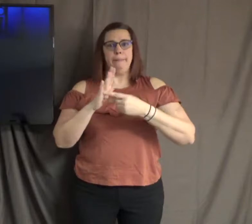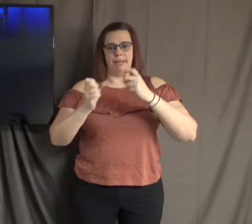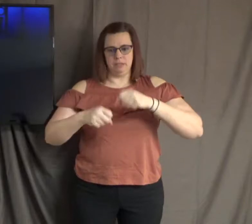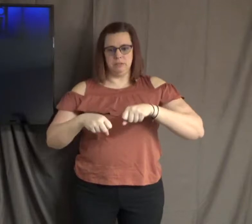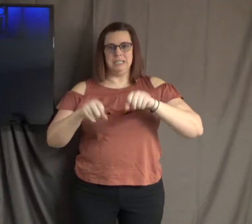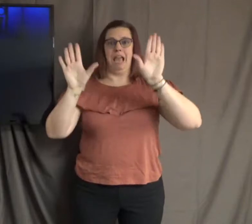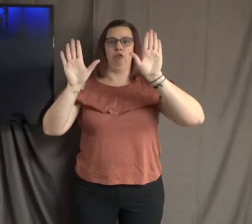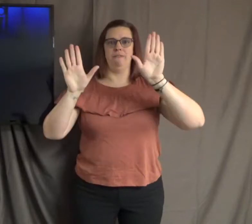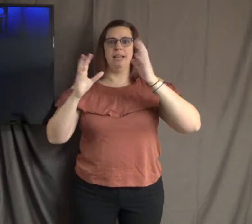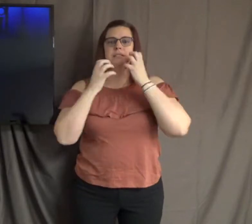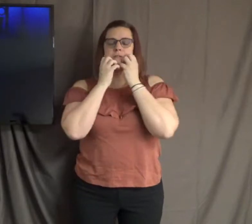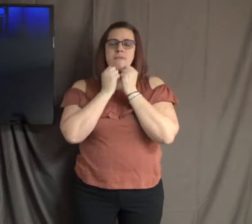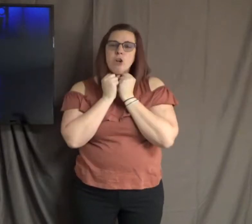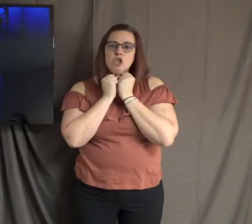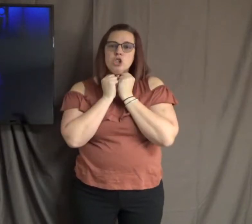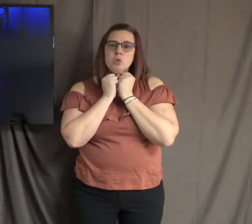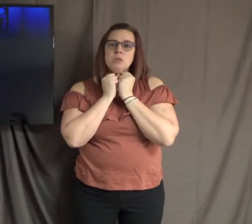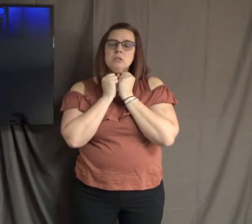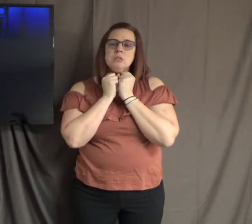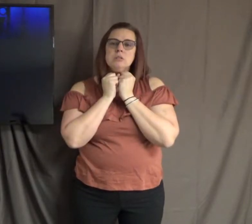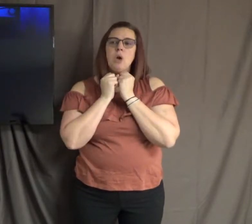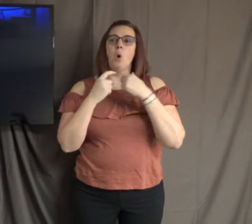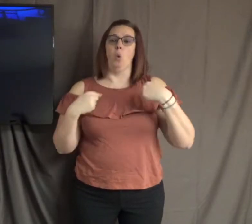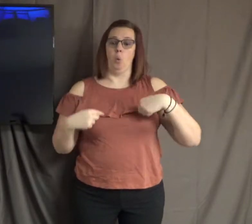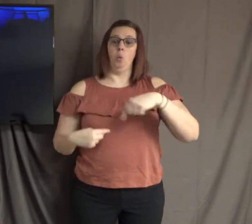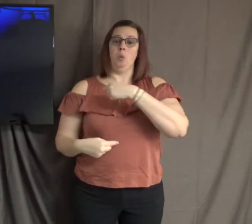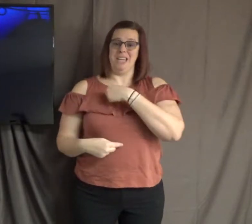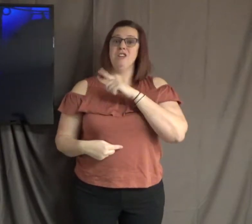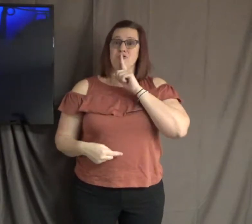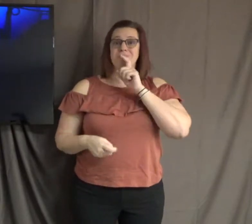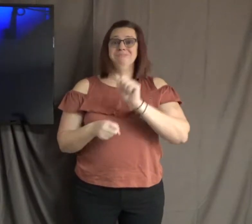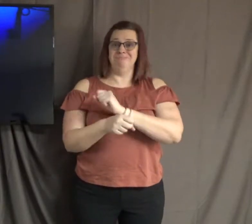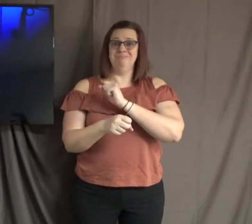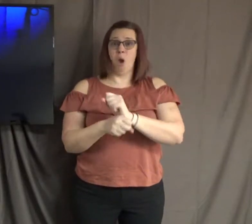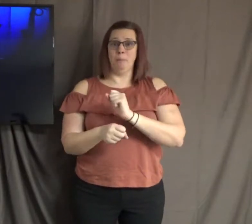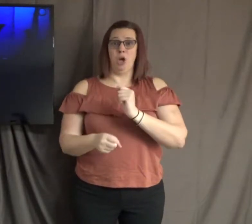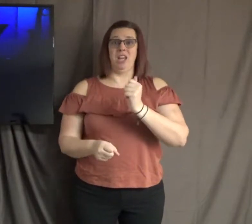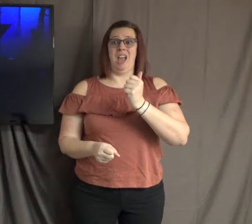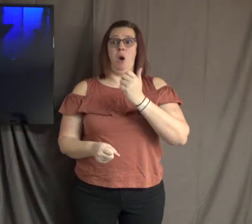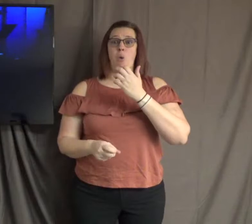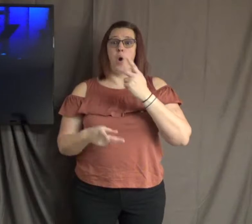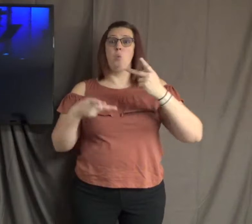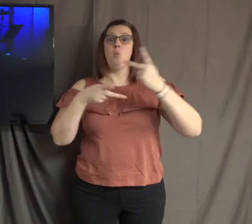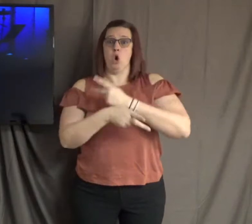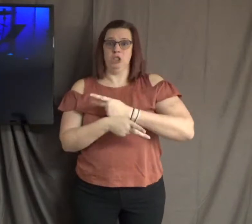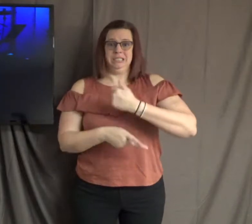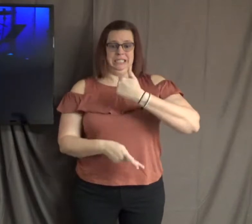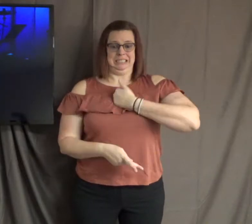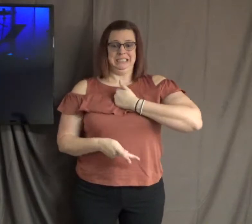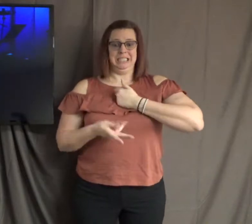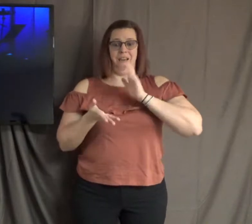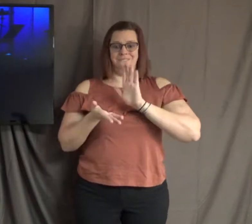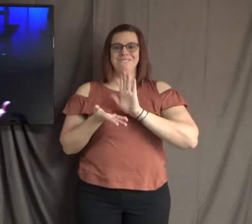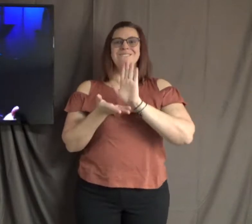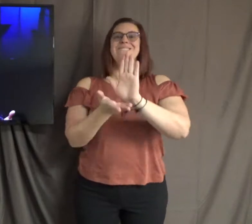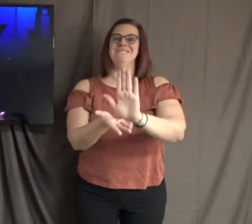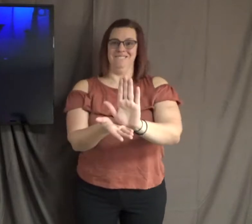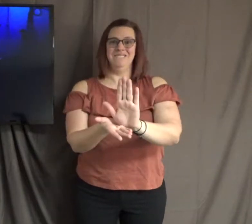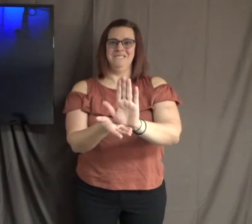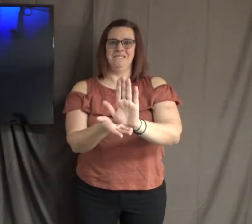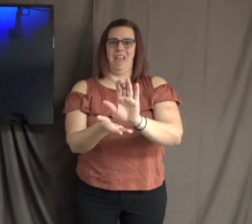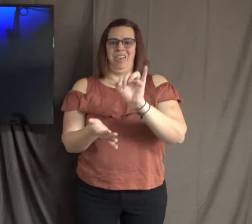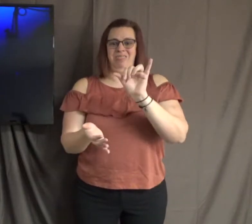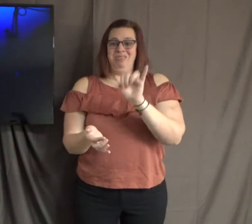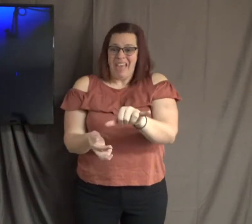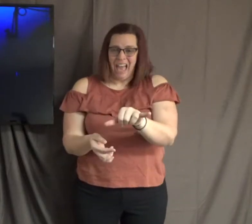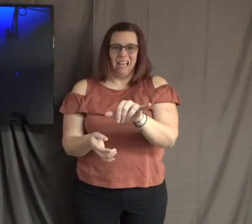This is the kind of loss where we are putting our worst self forward because we've sacrificed those values and virtues that make us who